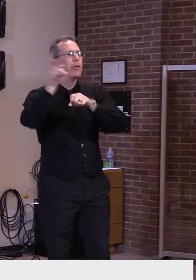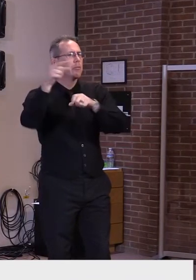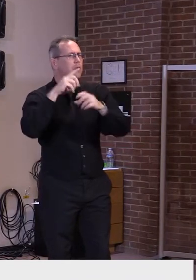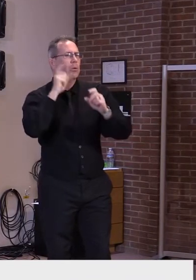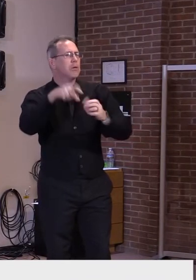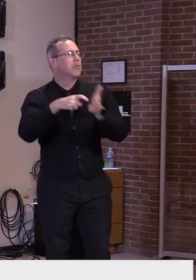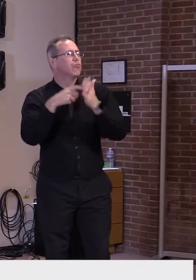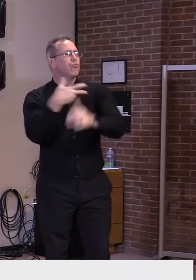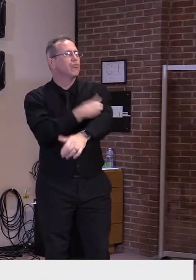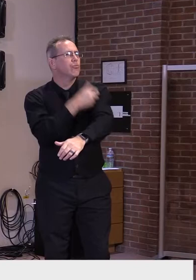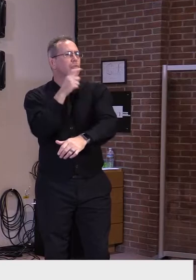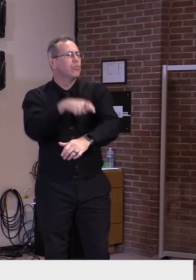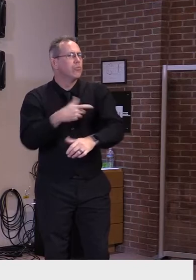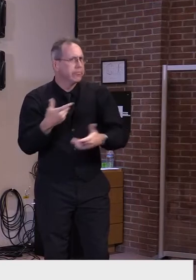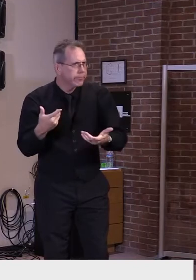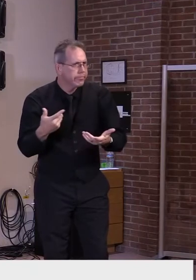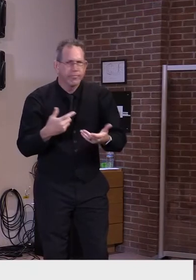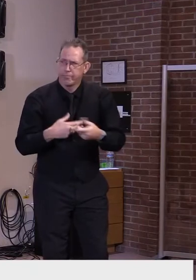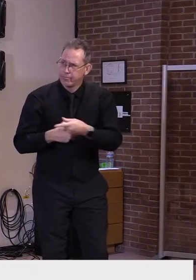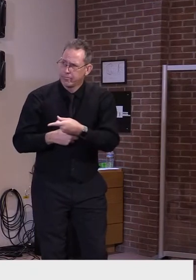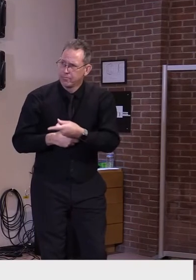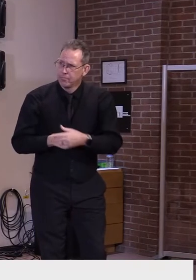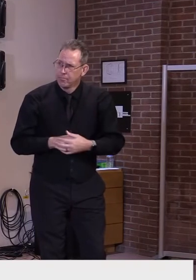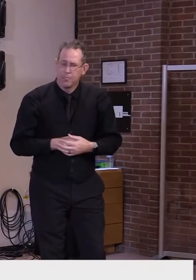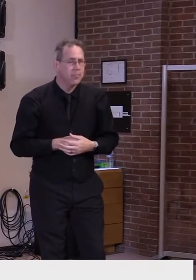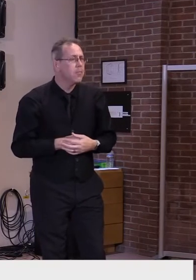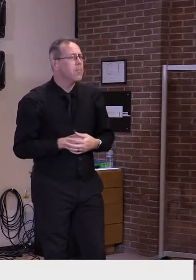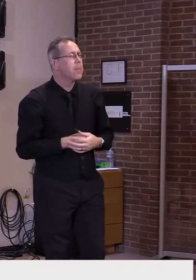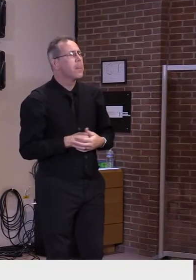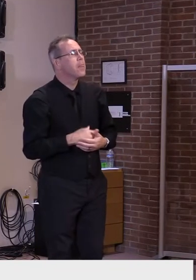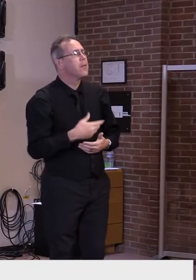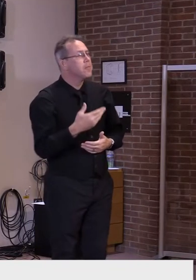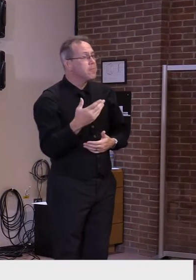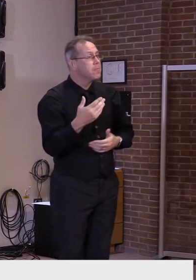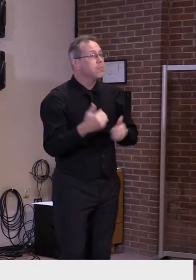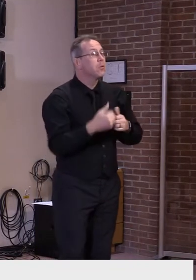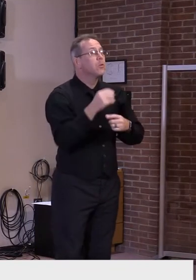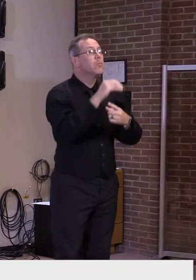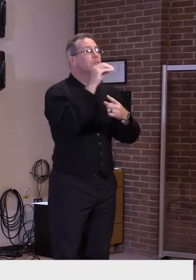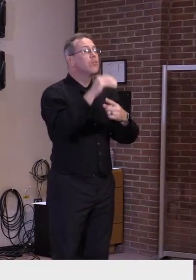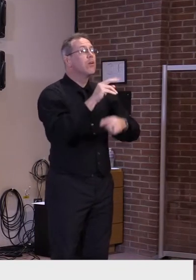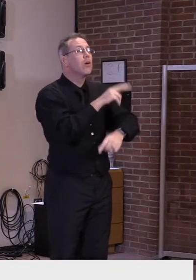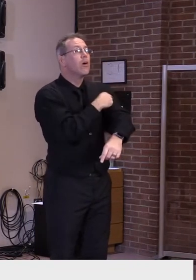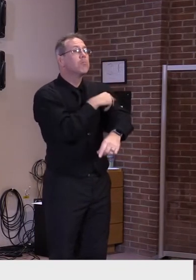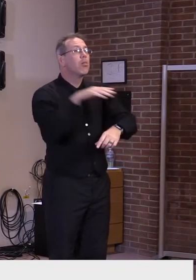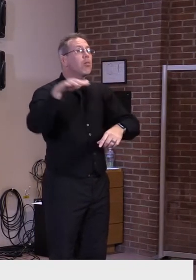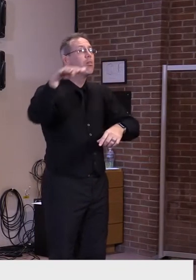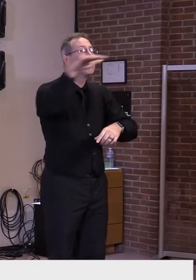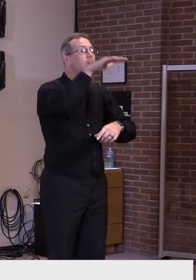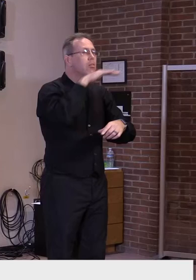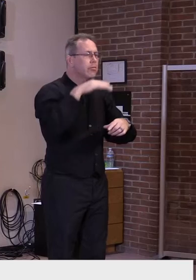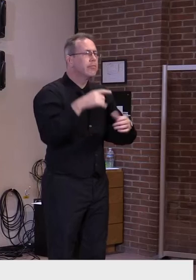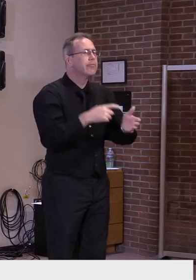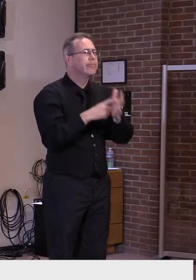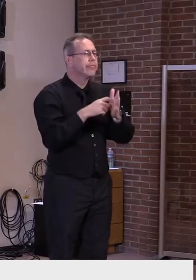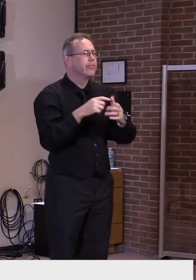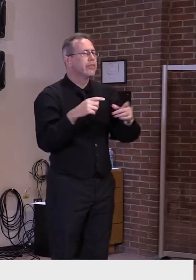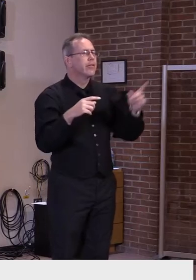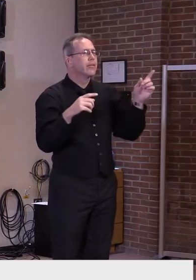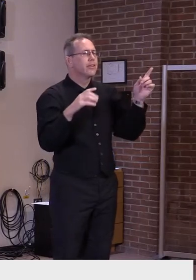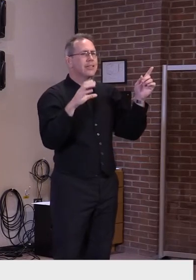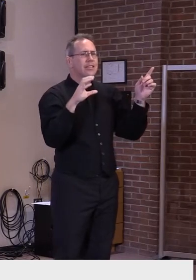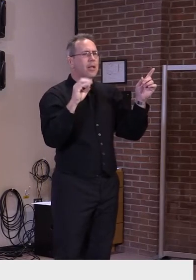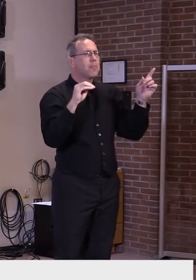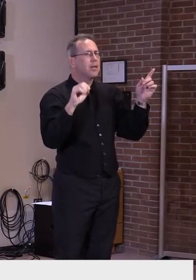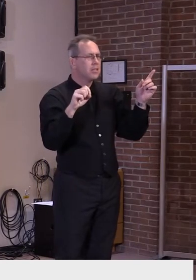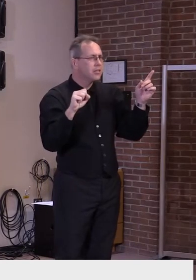especially hospitals, is probably going to be nationwide given the Medicaid and Medicare mandates that are coming down from the national government.